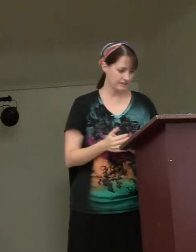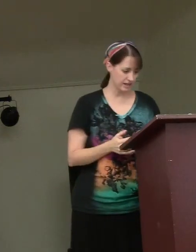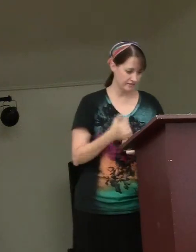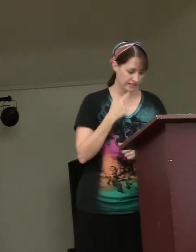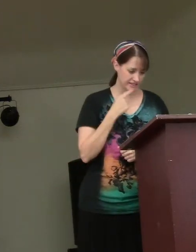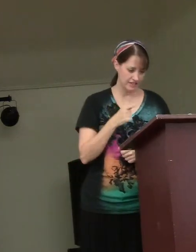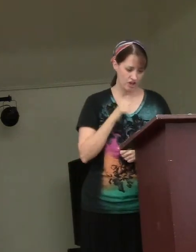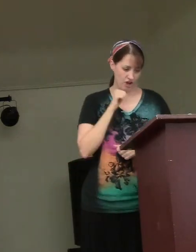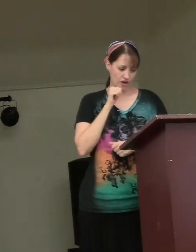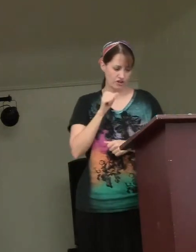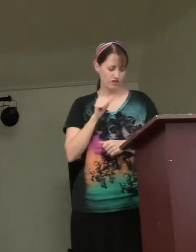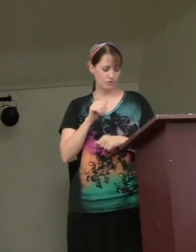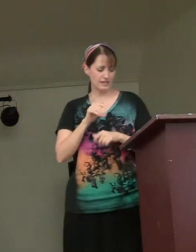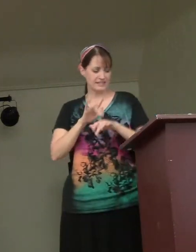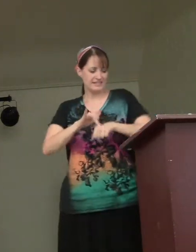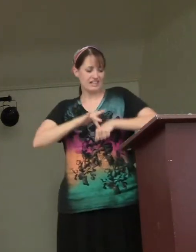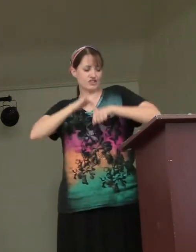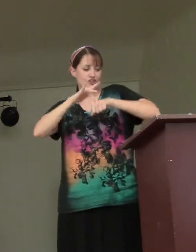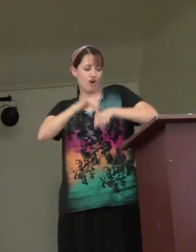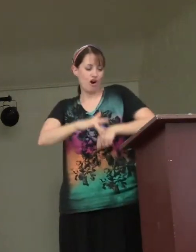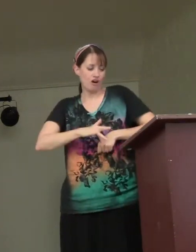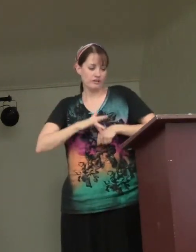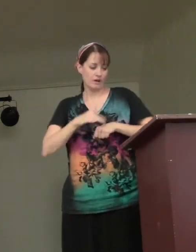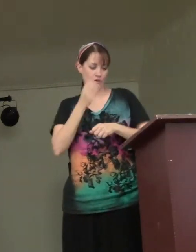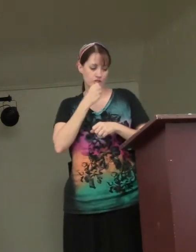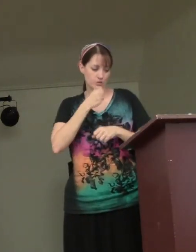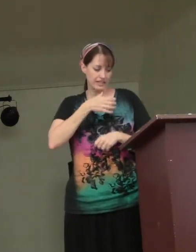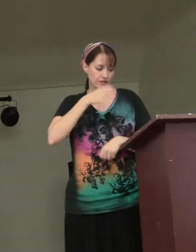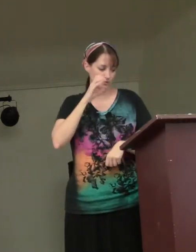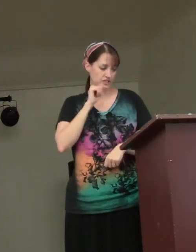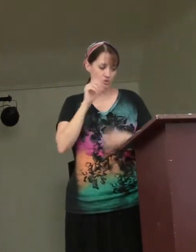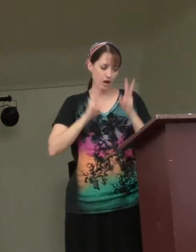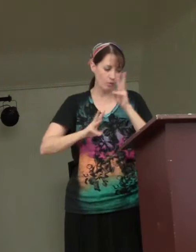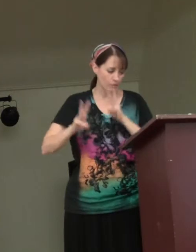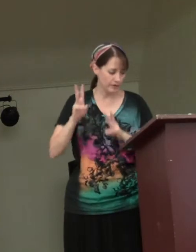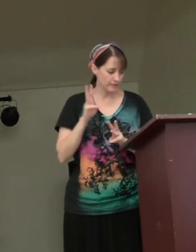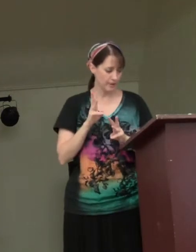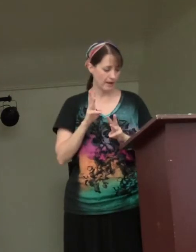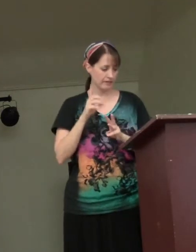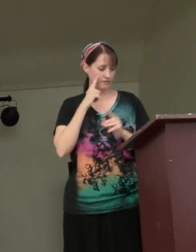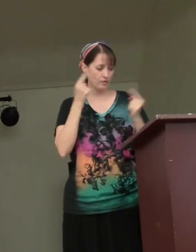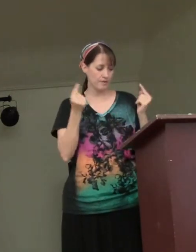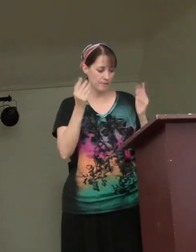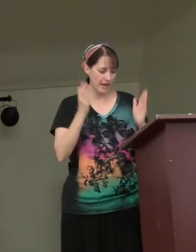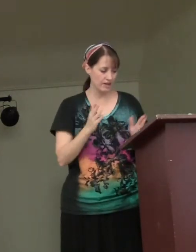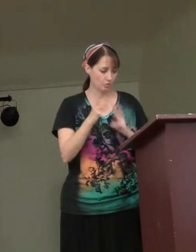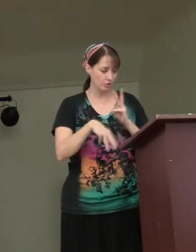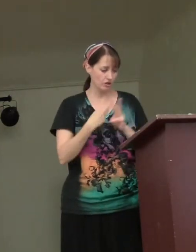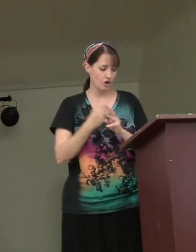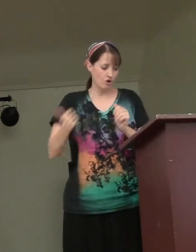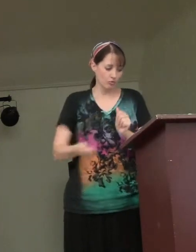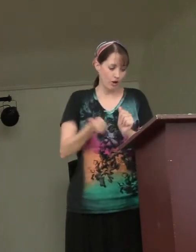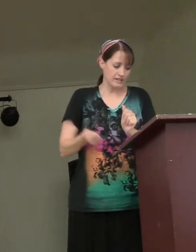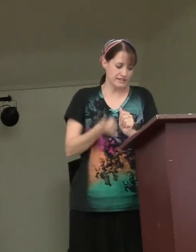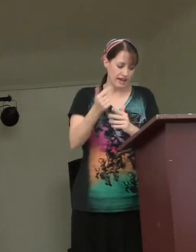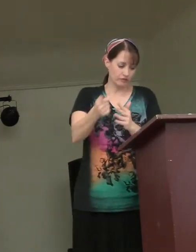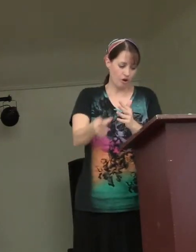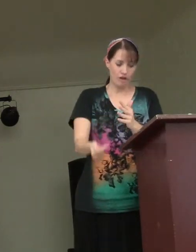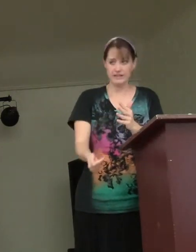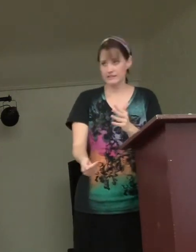stuff. And he says, do not set your heart on what you will eat or drink. Do not worry about it, for the pagan world runs after all these